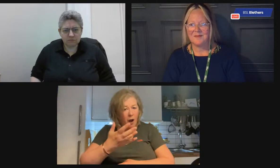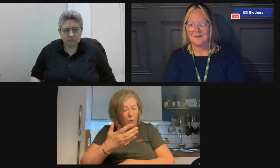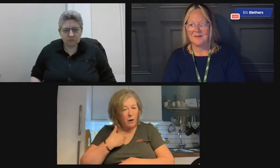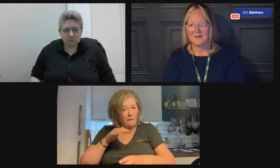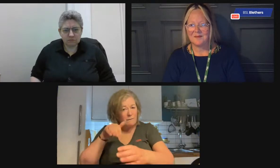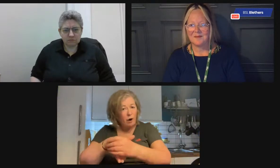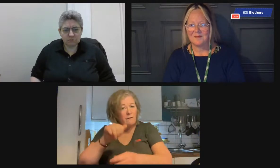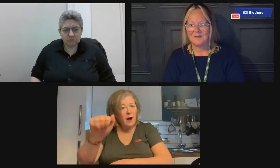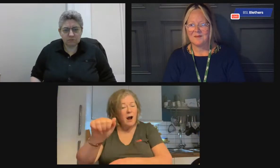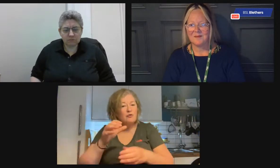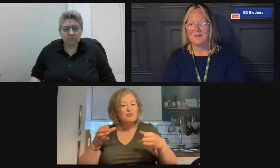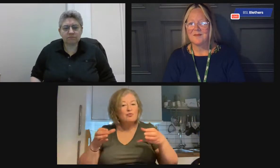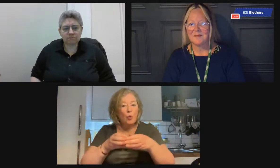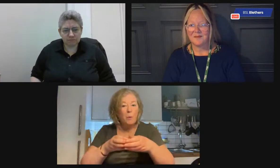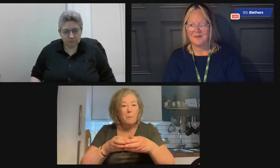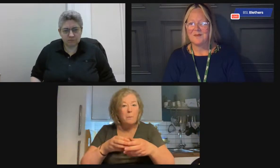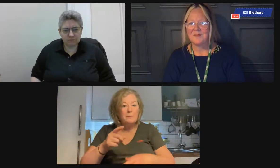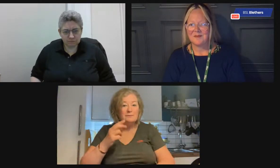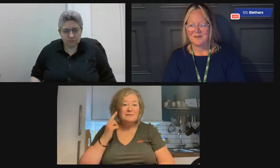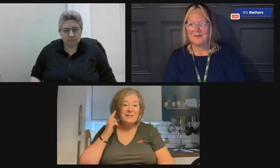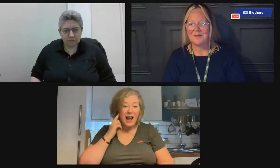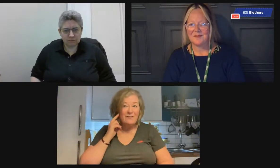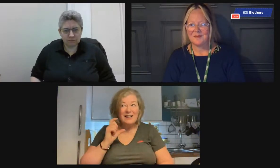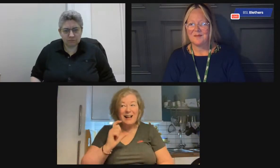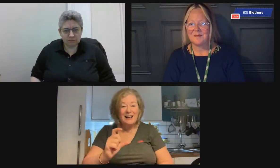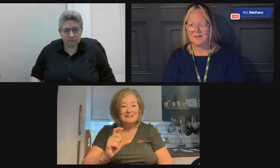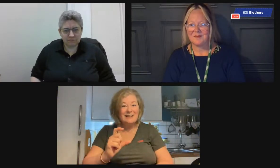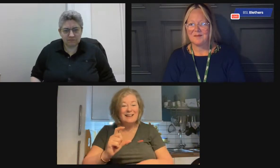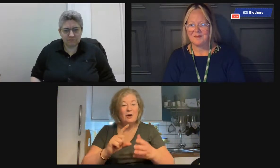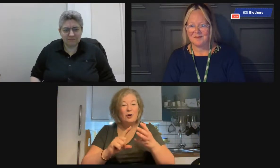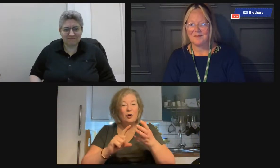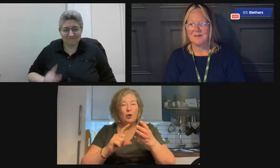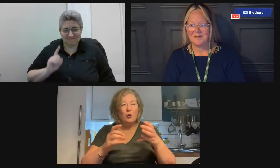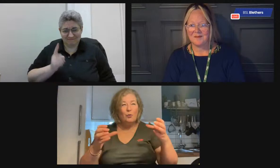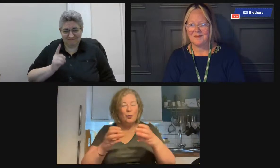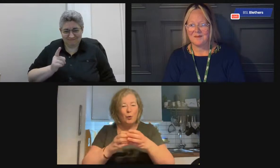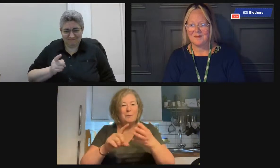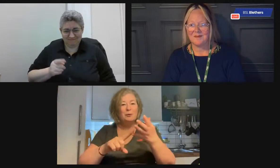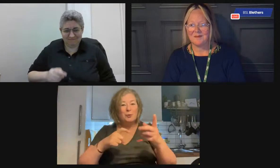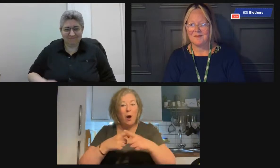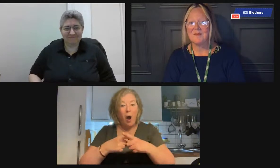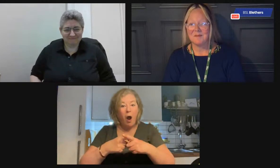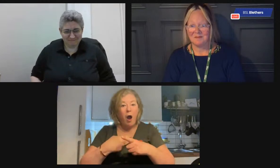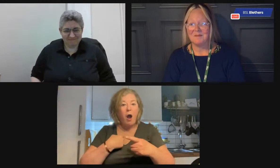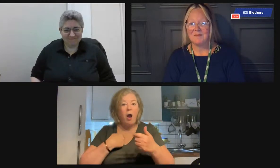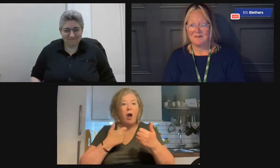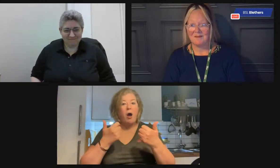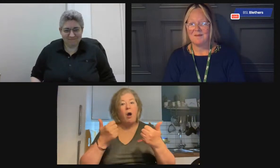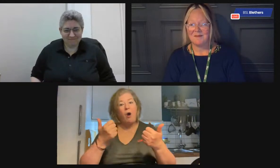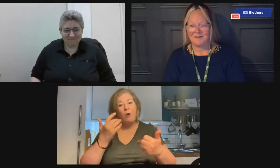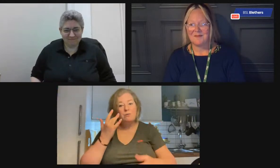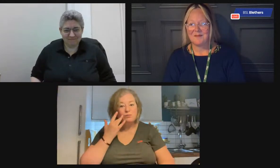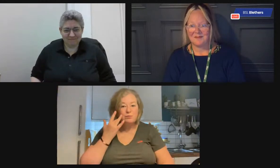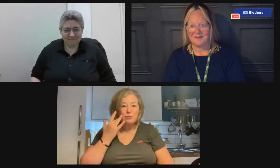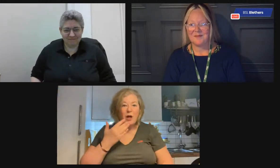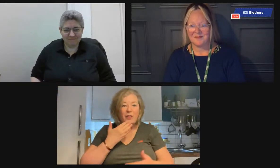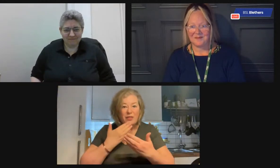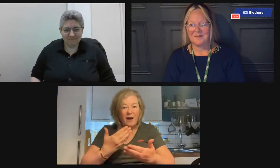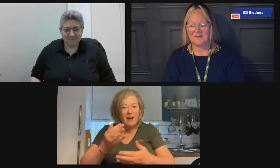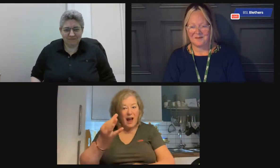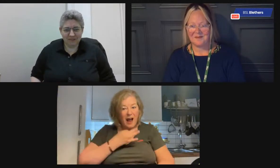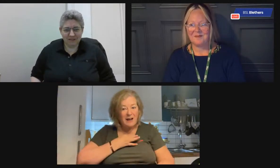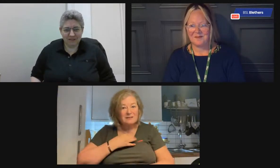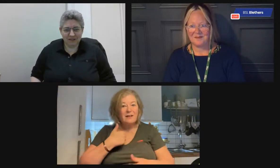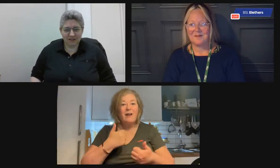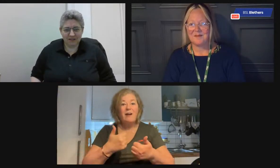breast cancer, and asked me if I would like to be involved in their group of Deaf Cancer UK. And